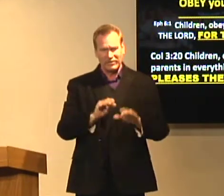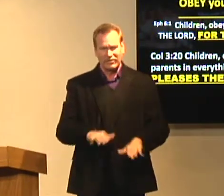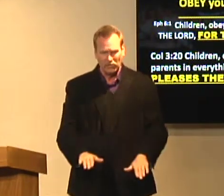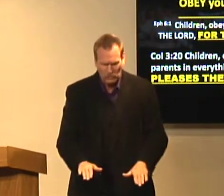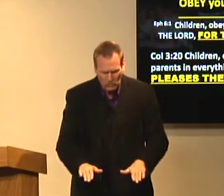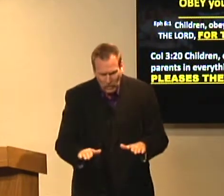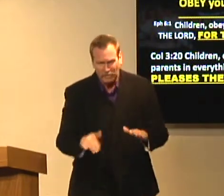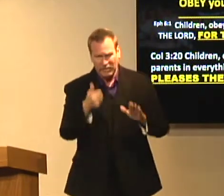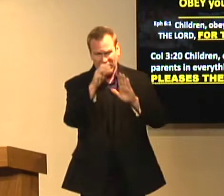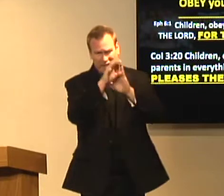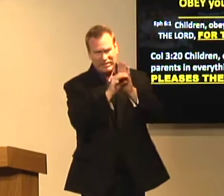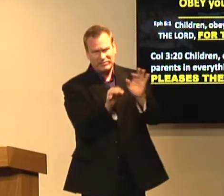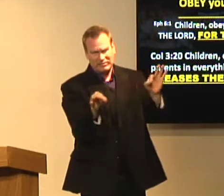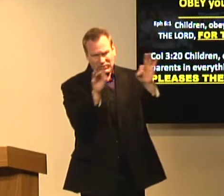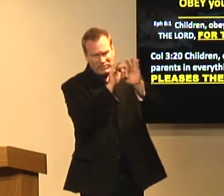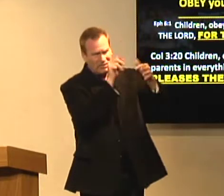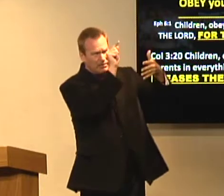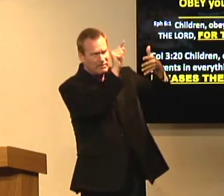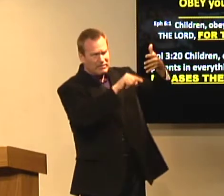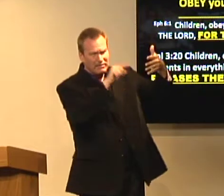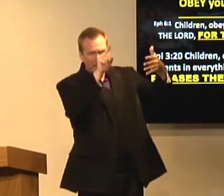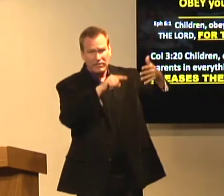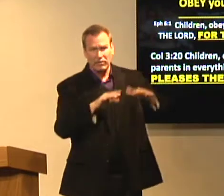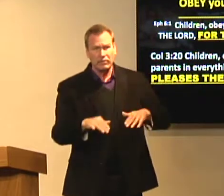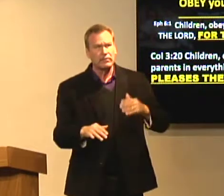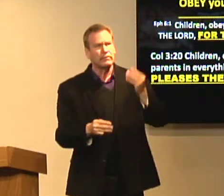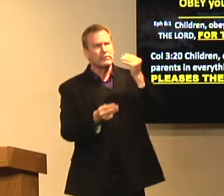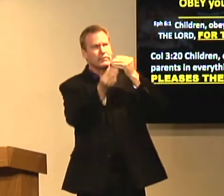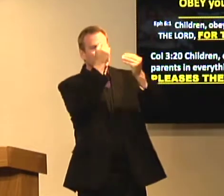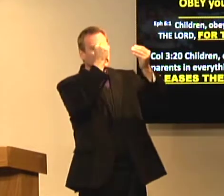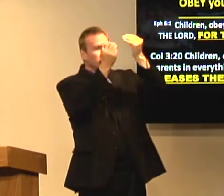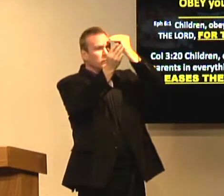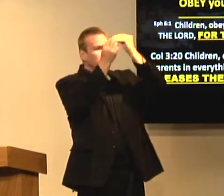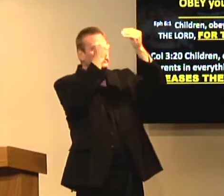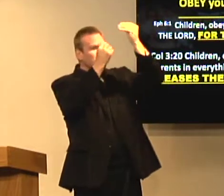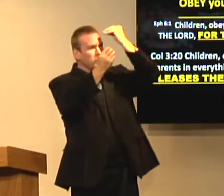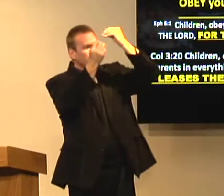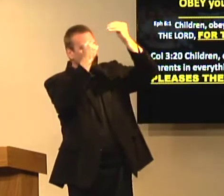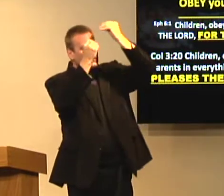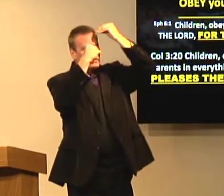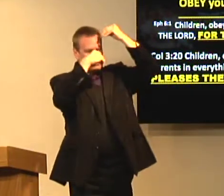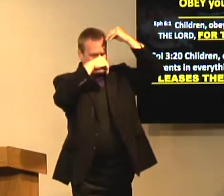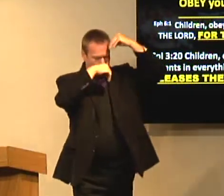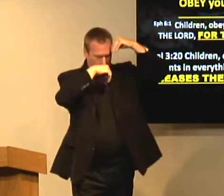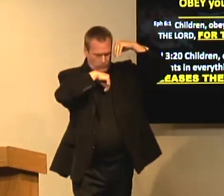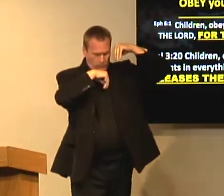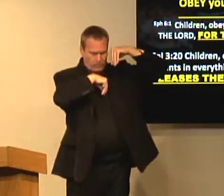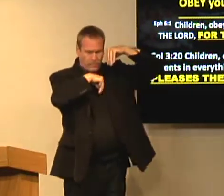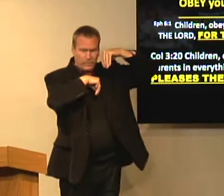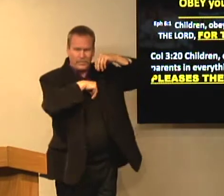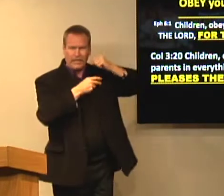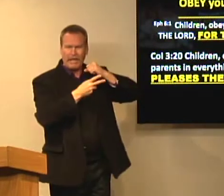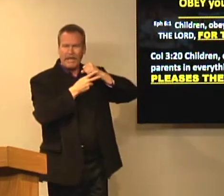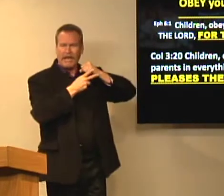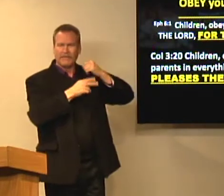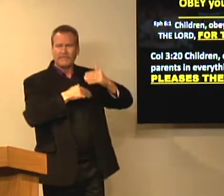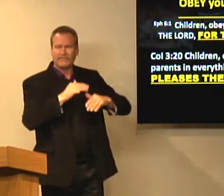more precious than gold. These commands, when they come into our minds and into our